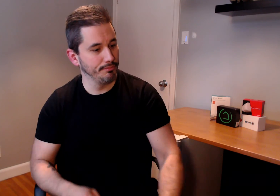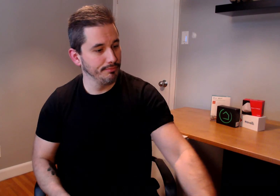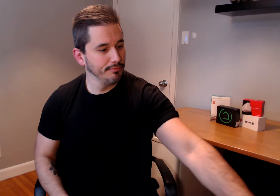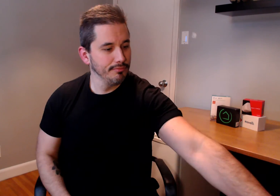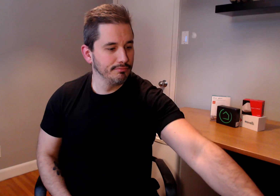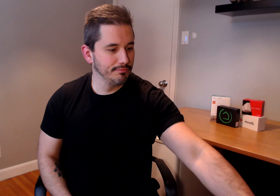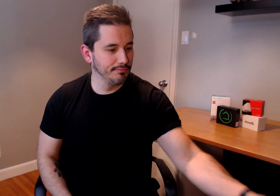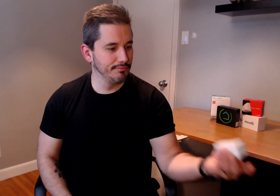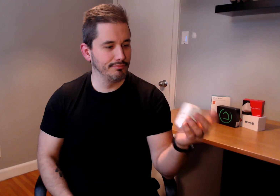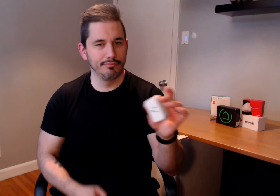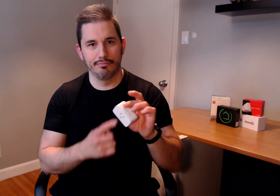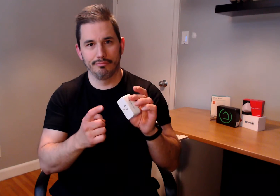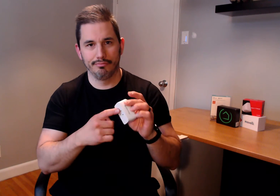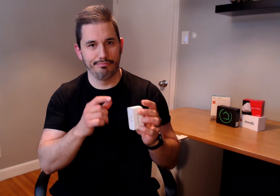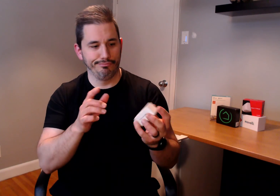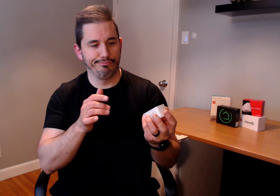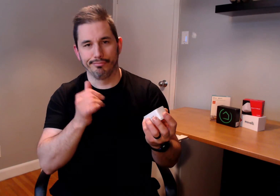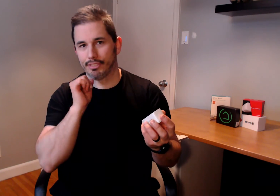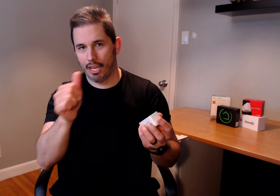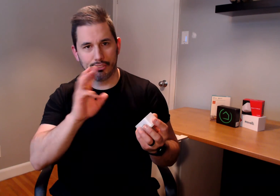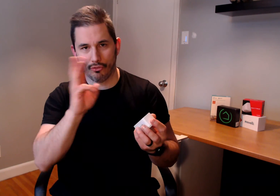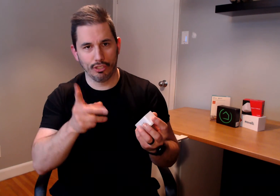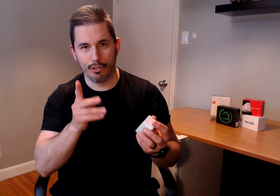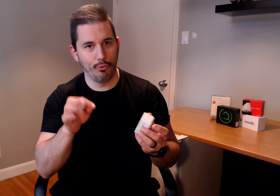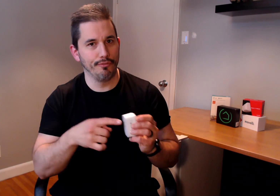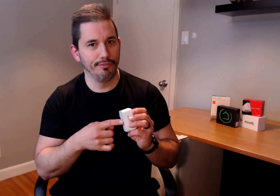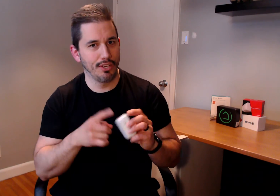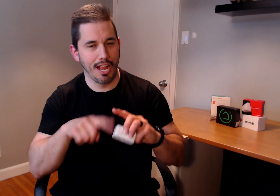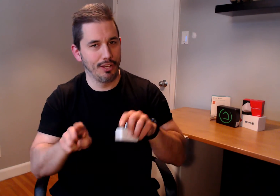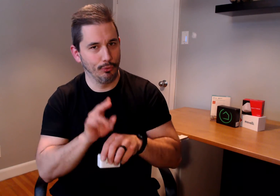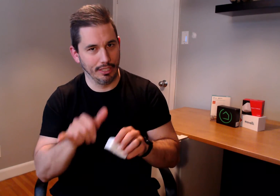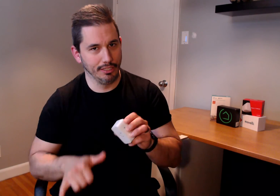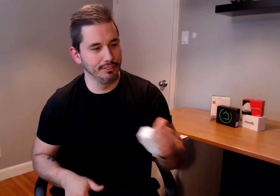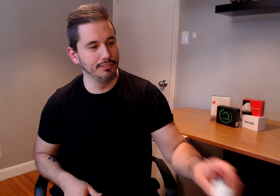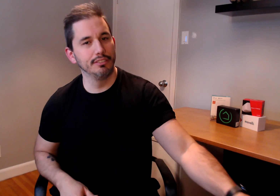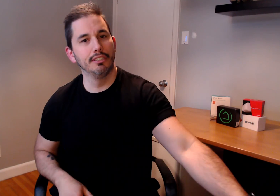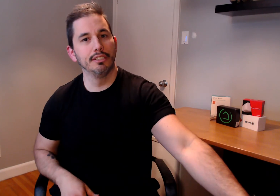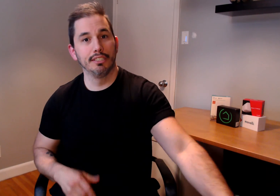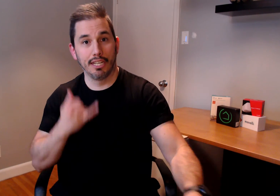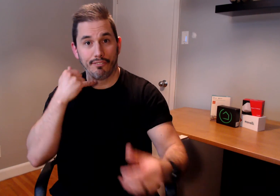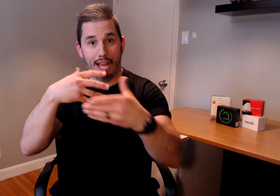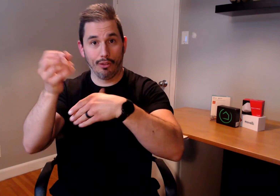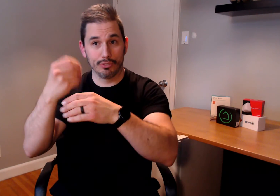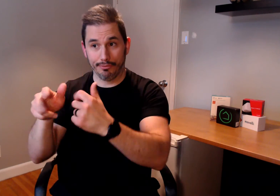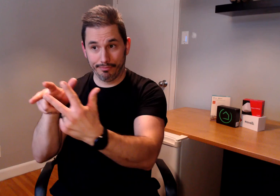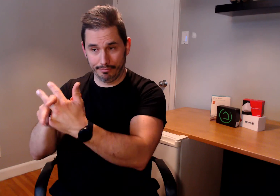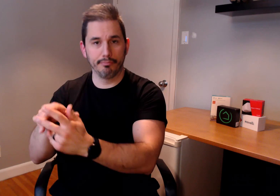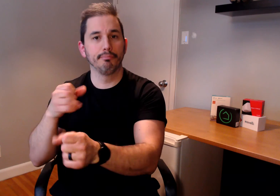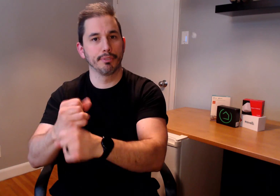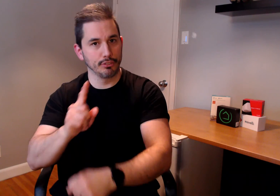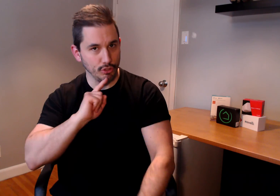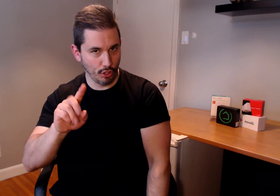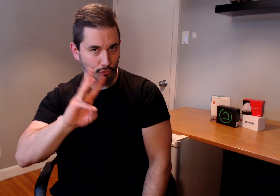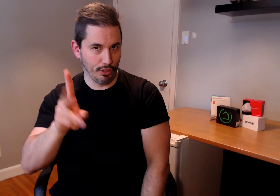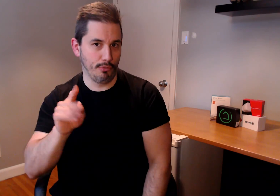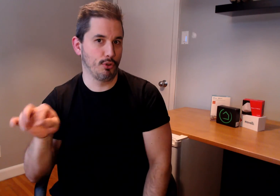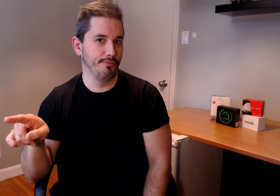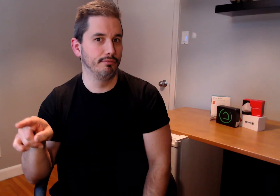snow don't damage it. This one here isn't weatherproof, so I wouldn't be able to use this outside. If you are going to be plugging your car